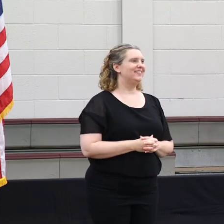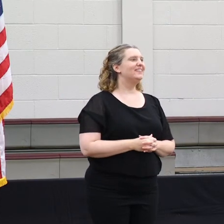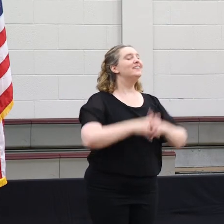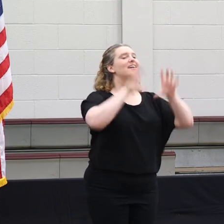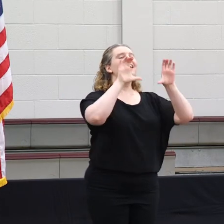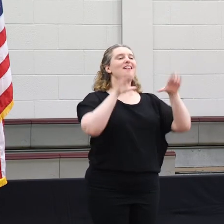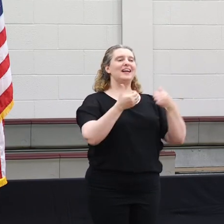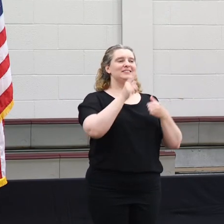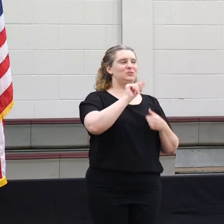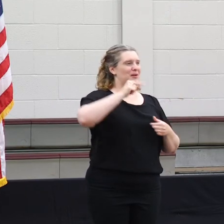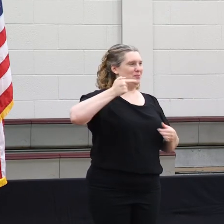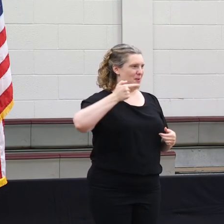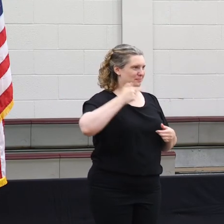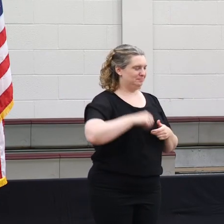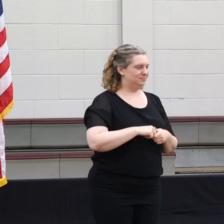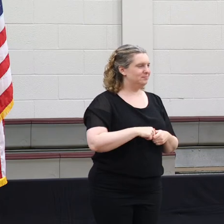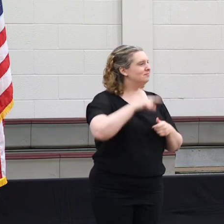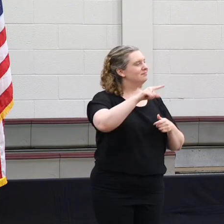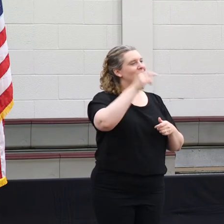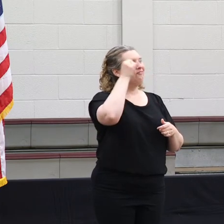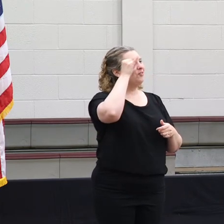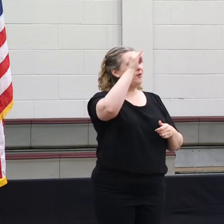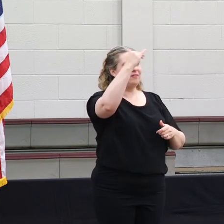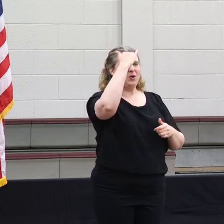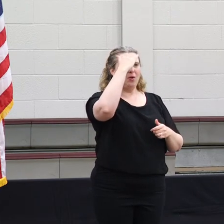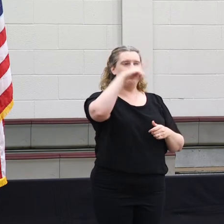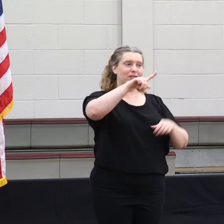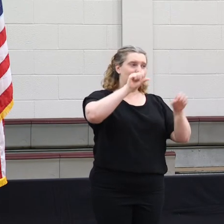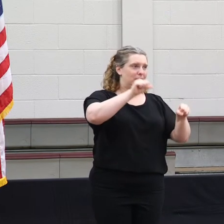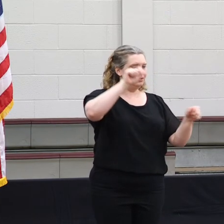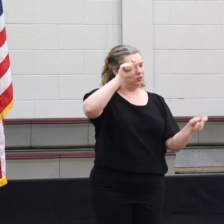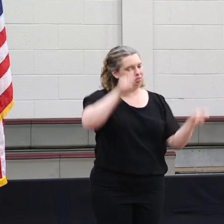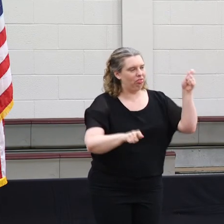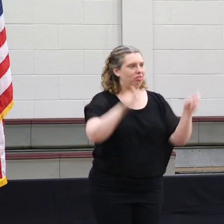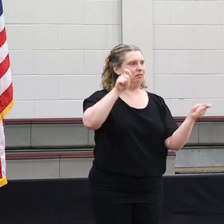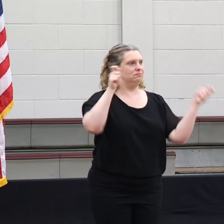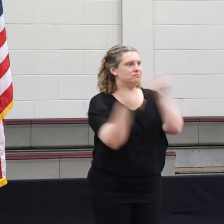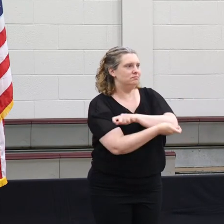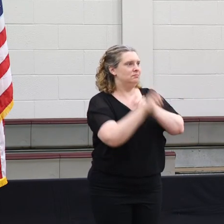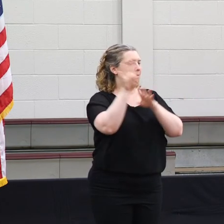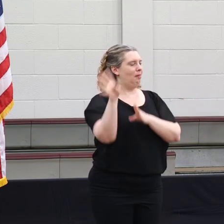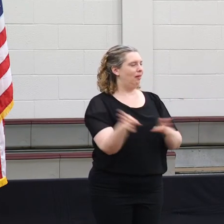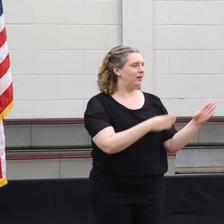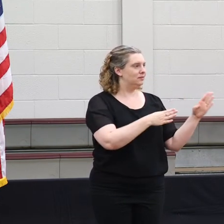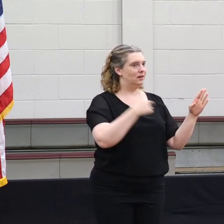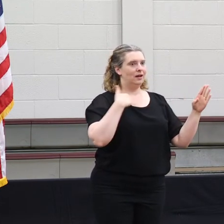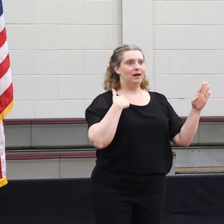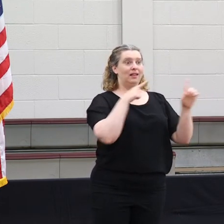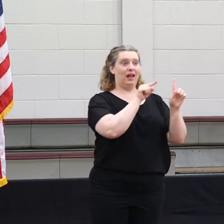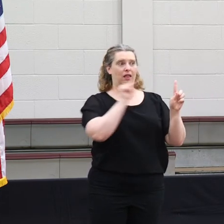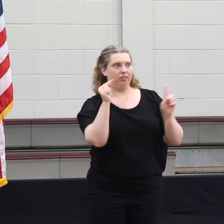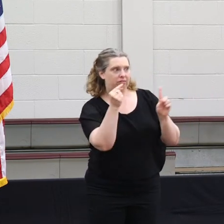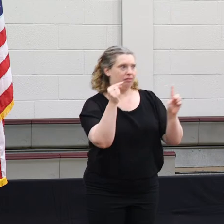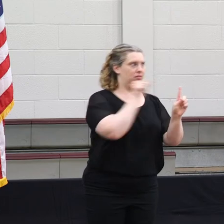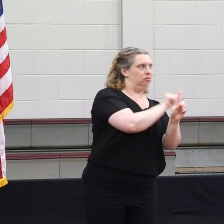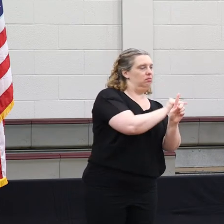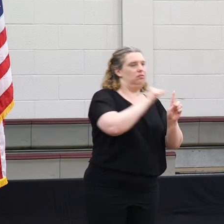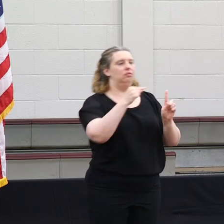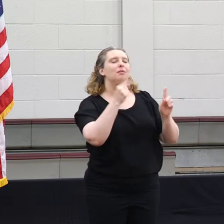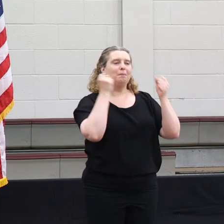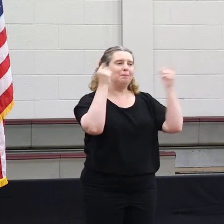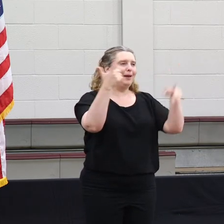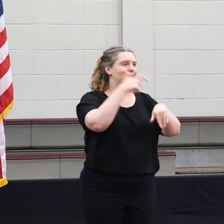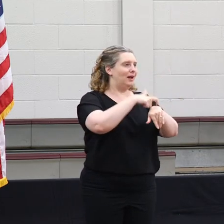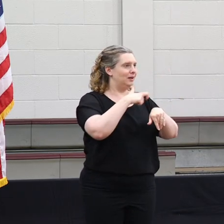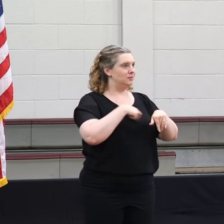The class of 2021 will be forever known for their ability to adjust plans. They've had to pivot many times during the school year in